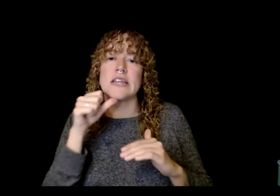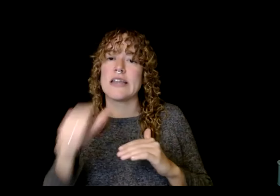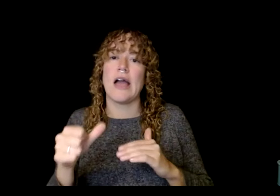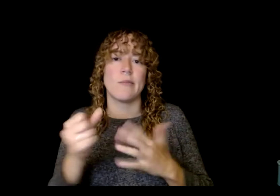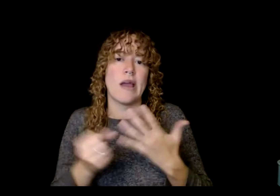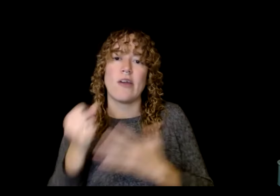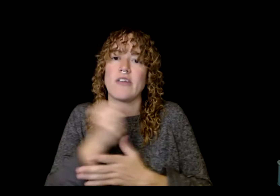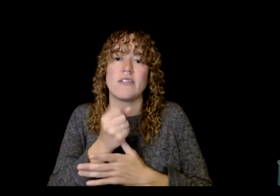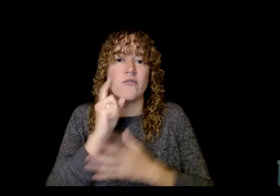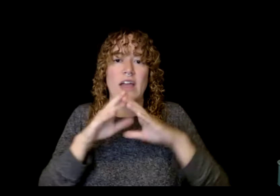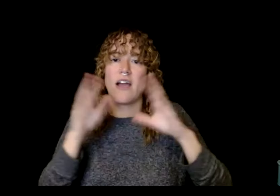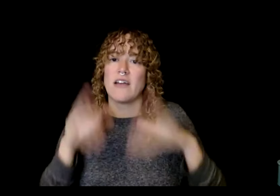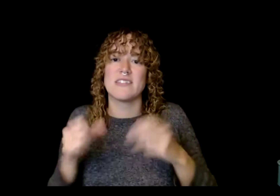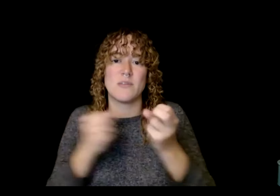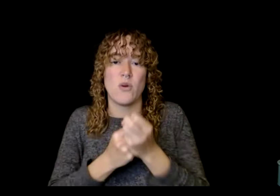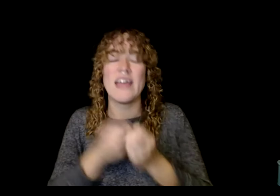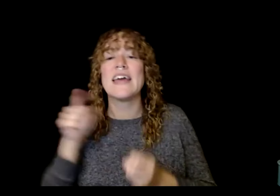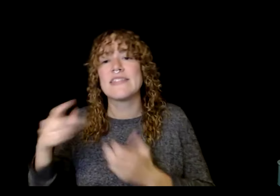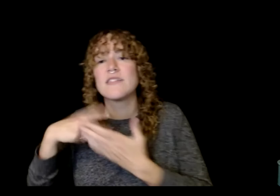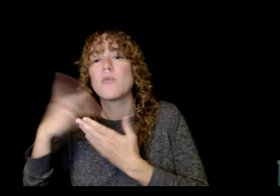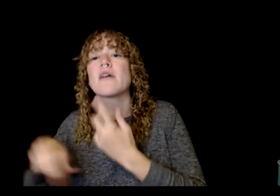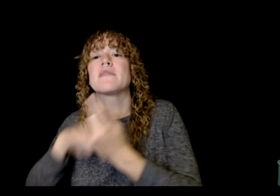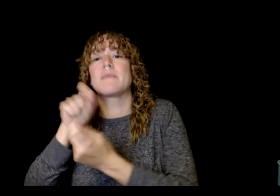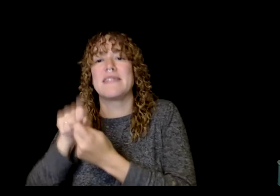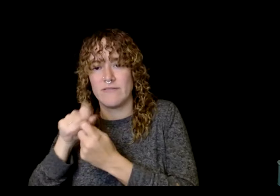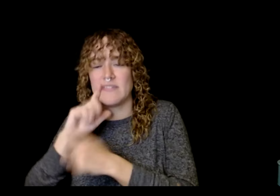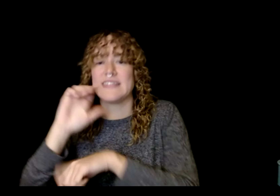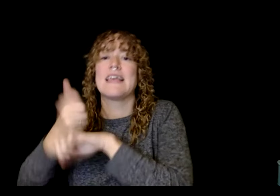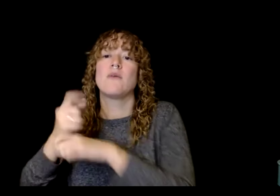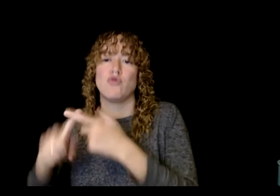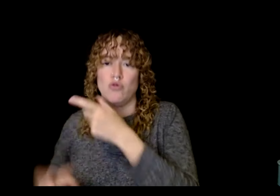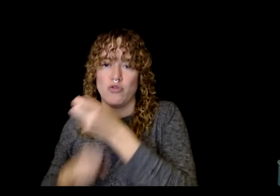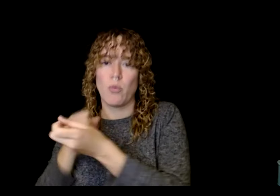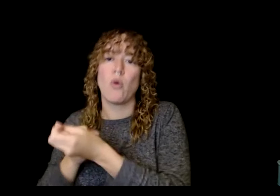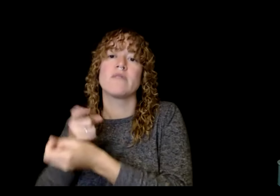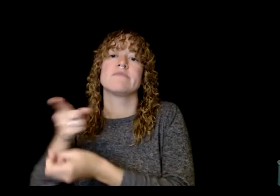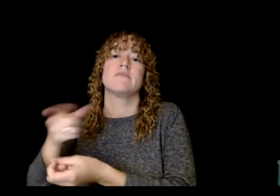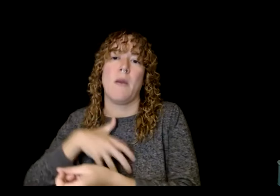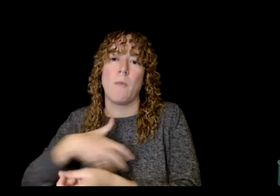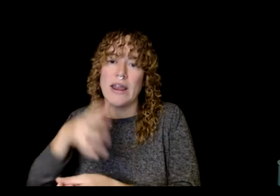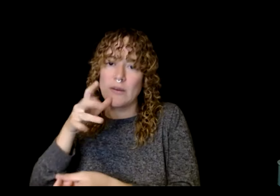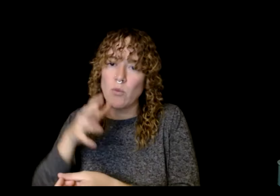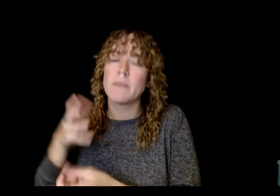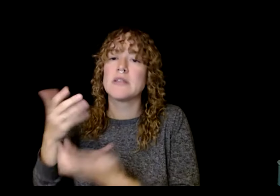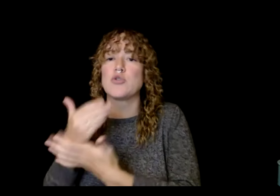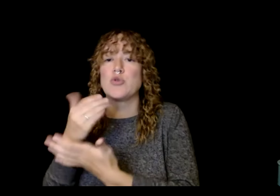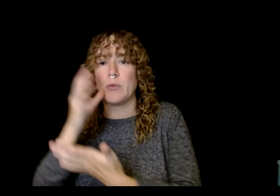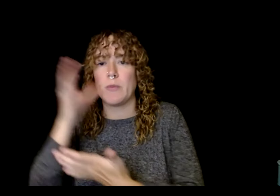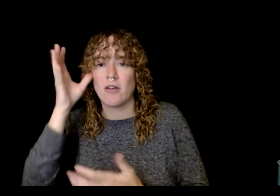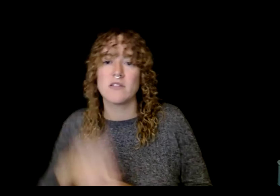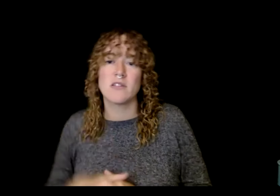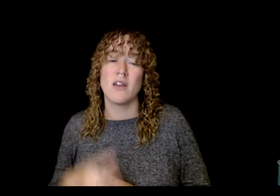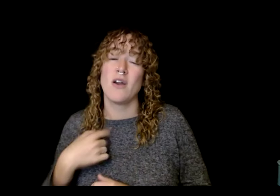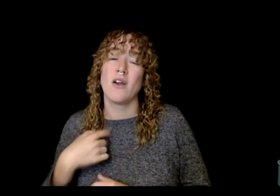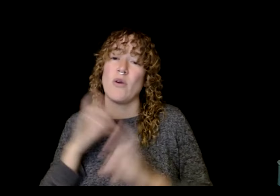So this is a program that is very much needed. Again, I think we were hoping for at least a 10 million